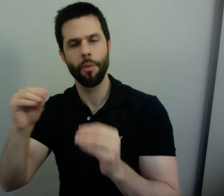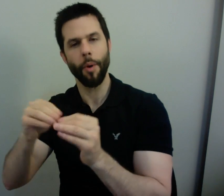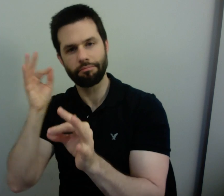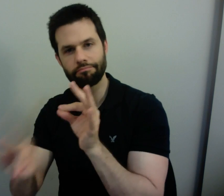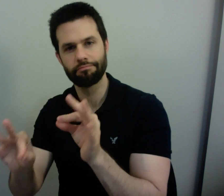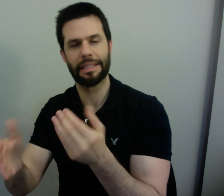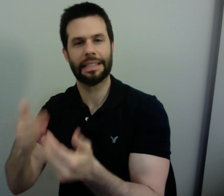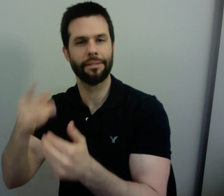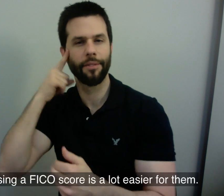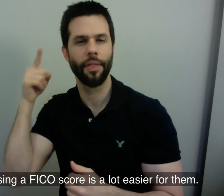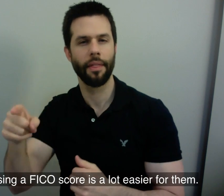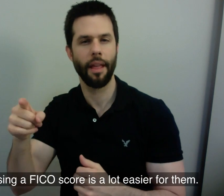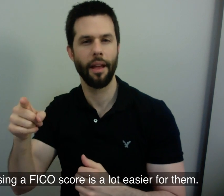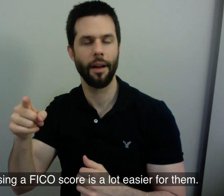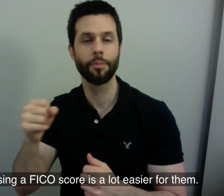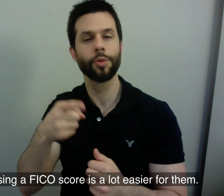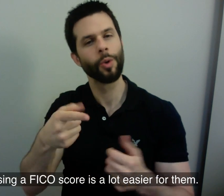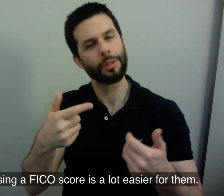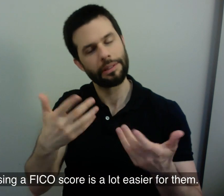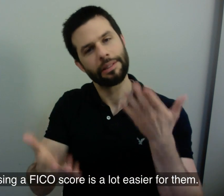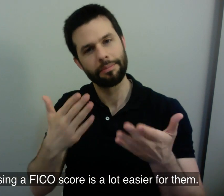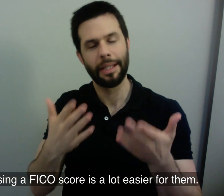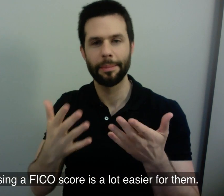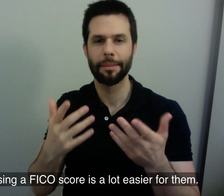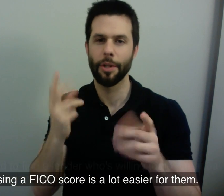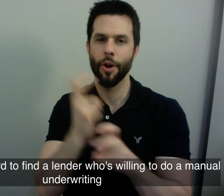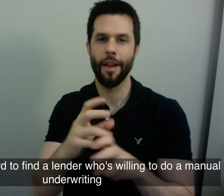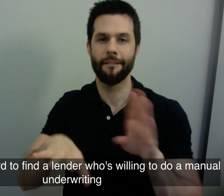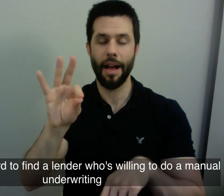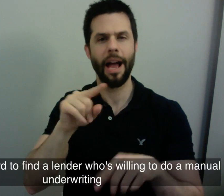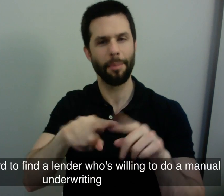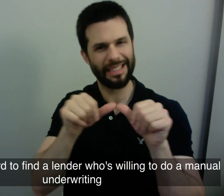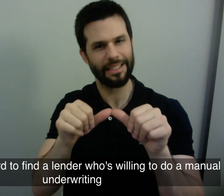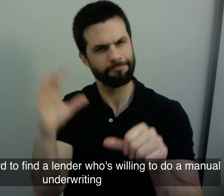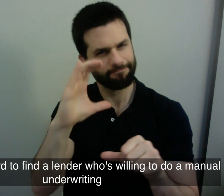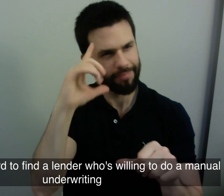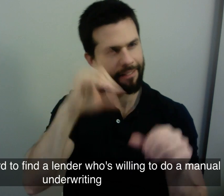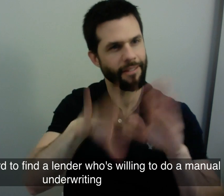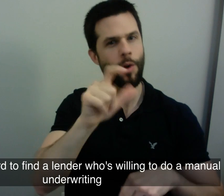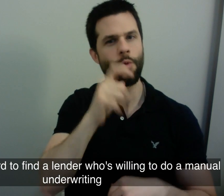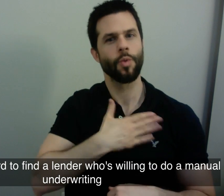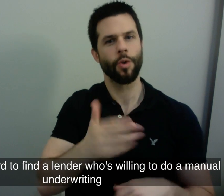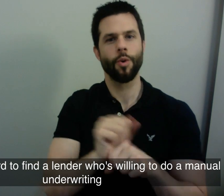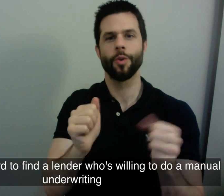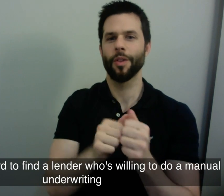score. Because using a FICO score is a lot easier for them. So it may be hard to find a lender who's willing to do a